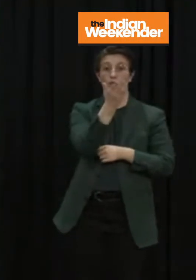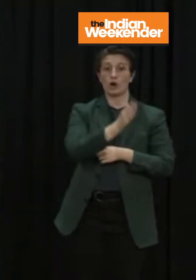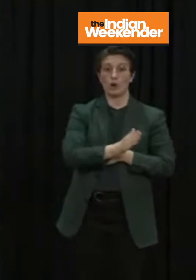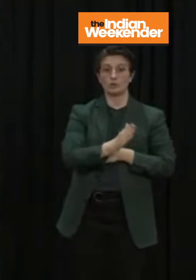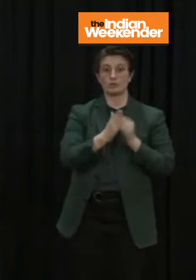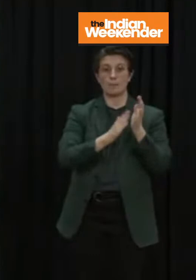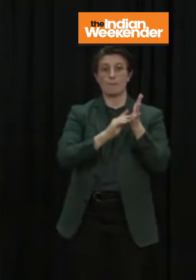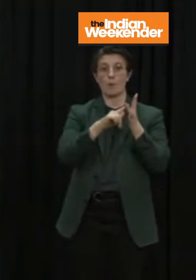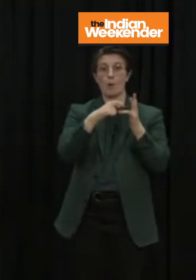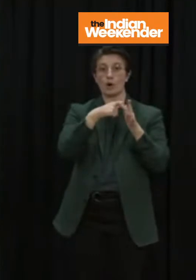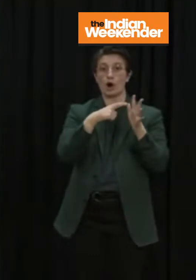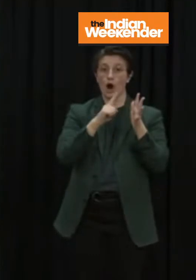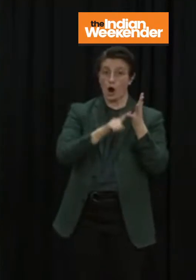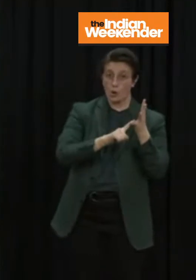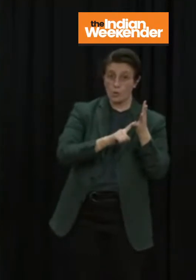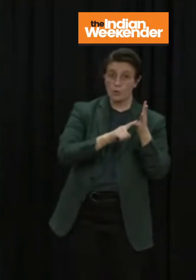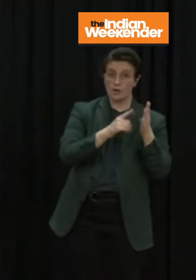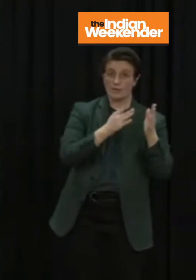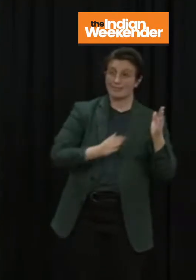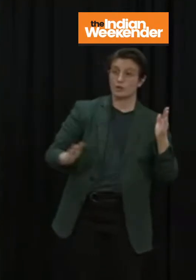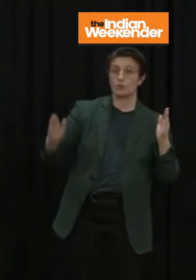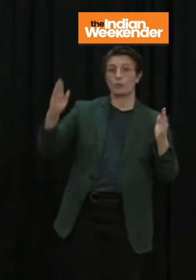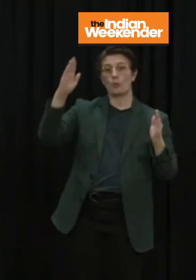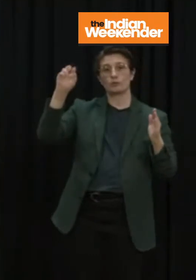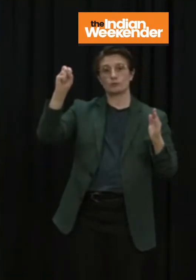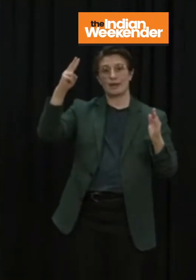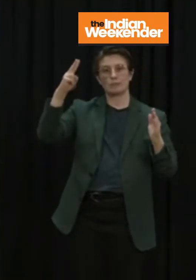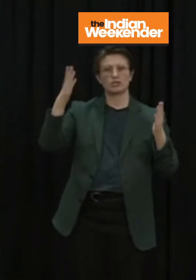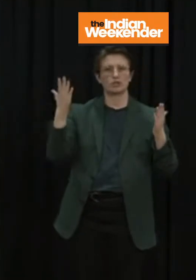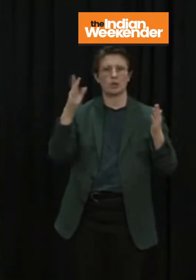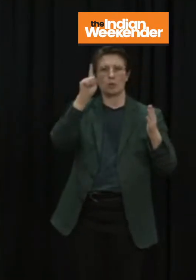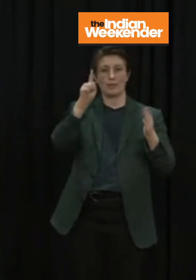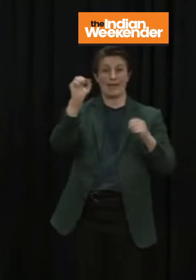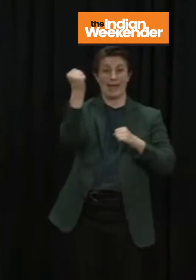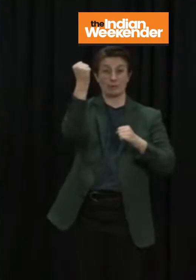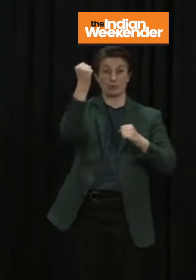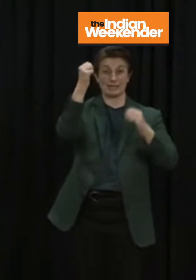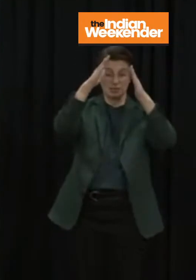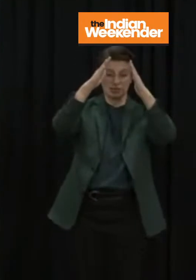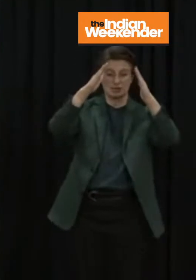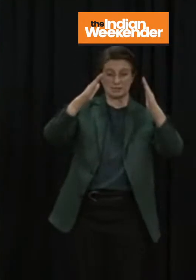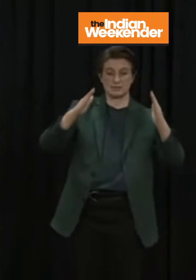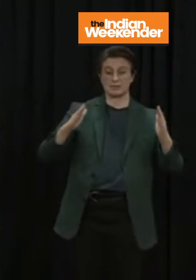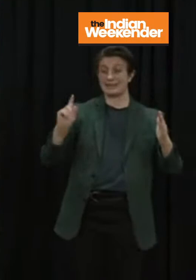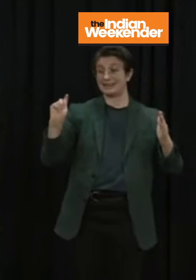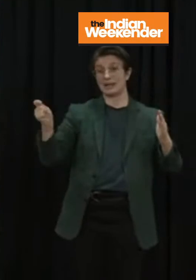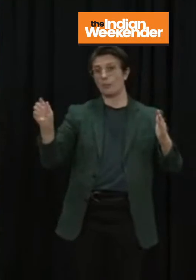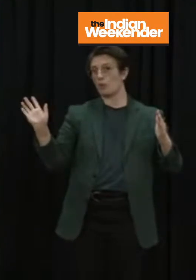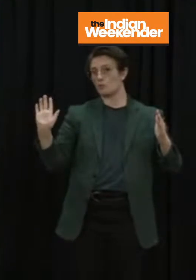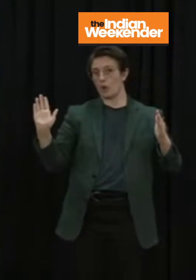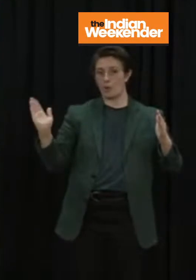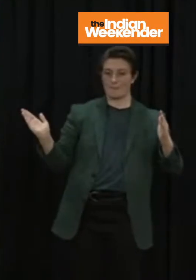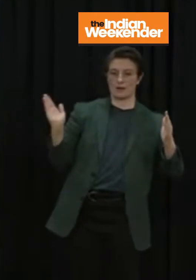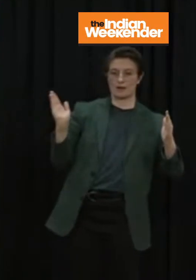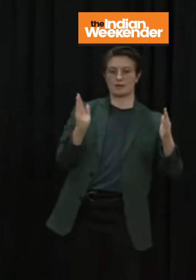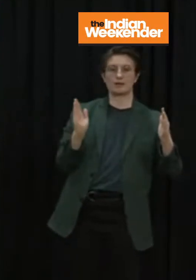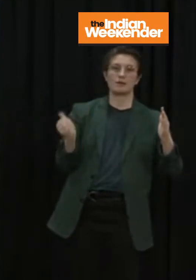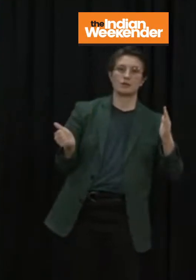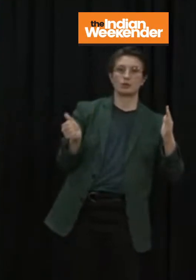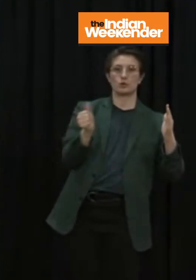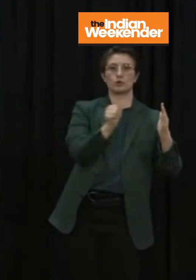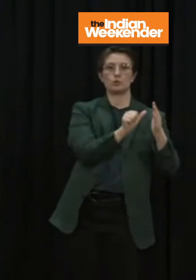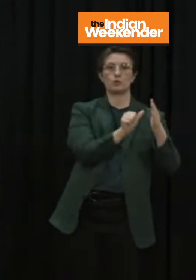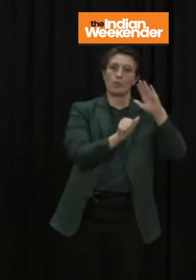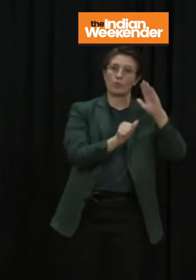Te Awamutu, Karapiro and Cambridge, where it will meet the existing boundary. A map will be published on the Unite Against Covid-19 website